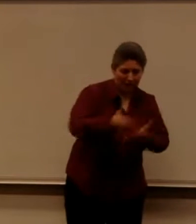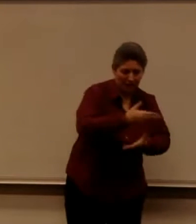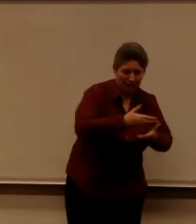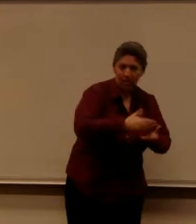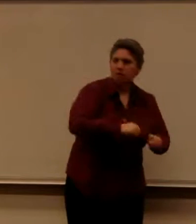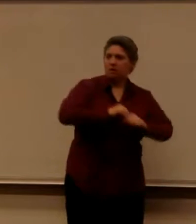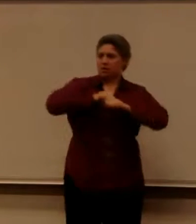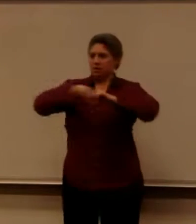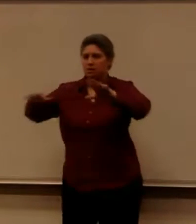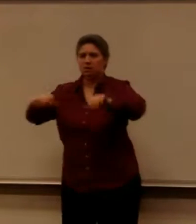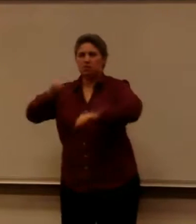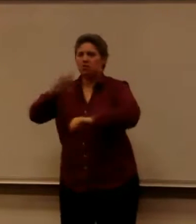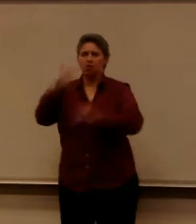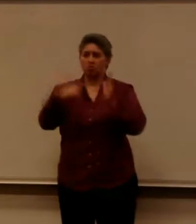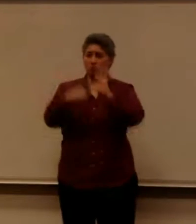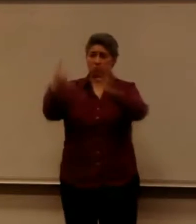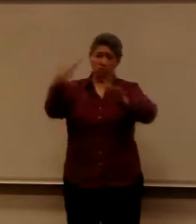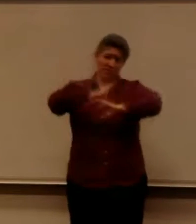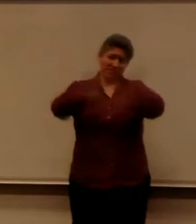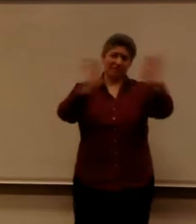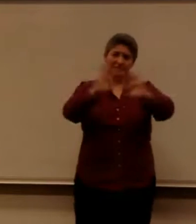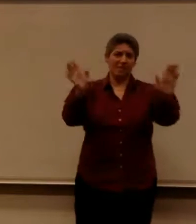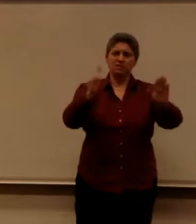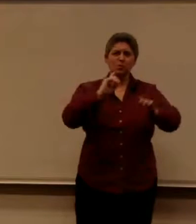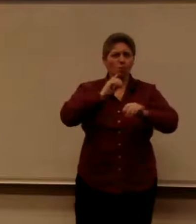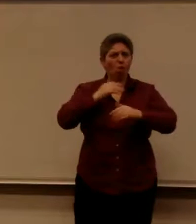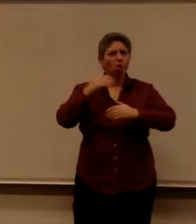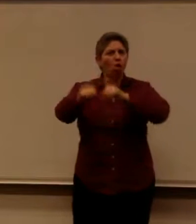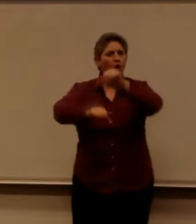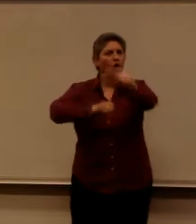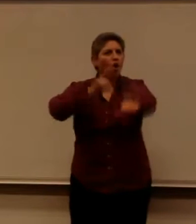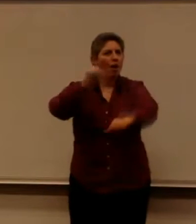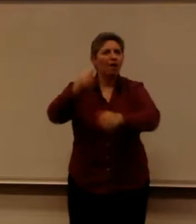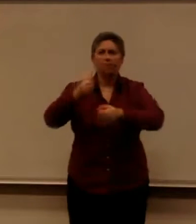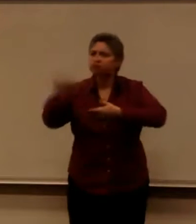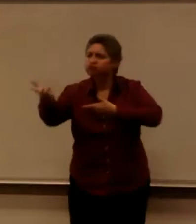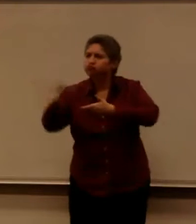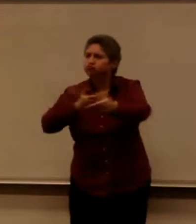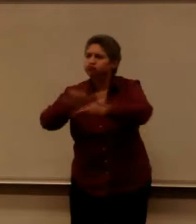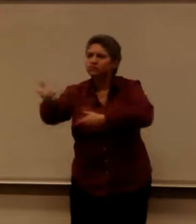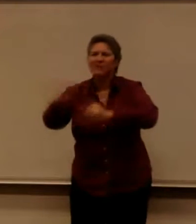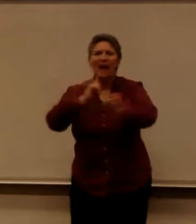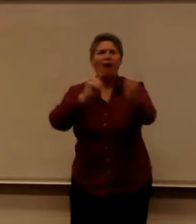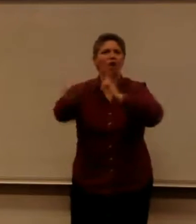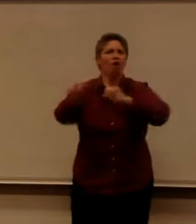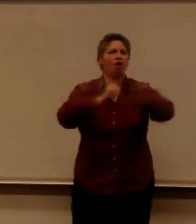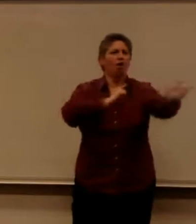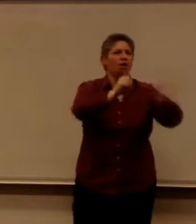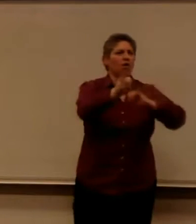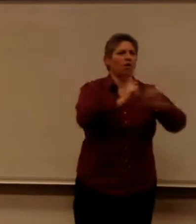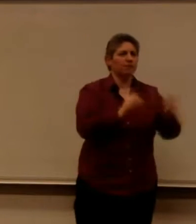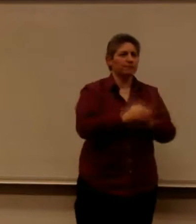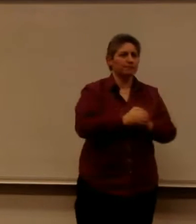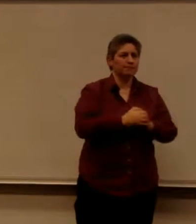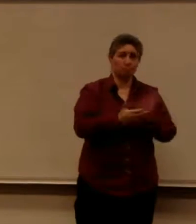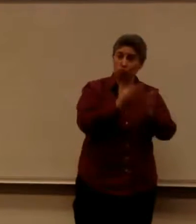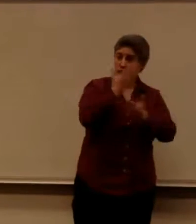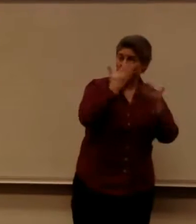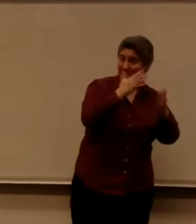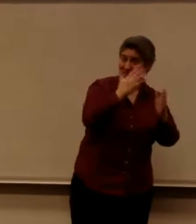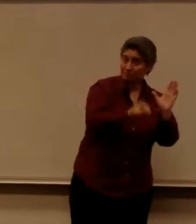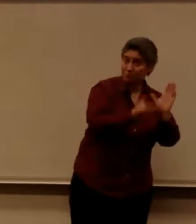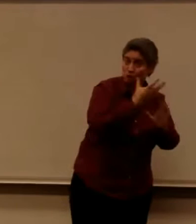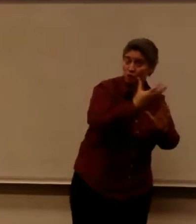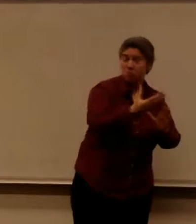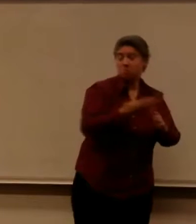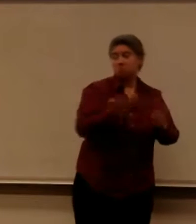amendments made, brought back to the NAG for discussion, and then disseminated. So there will be a full consultation, ongoing dialogue for this. It's not going to be